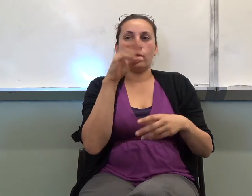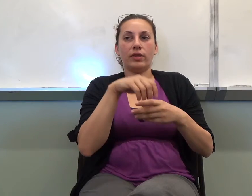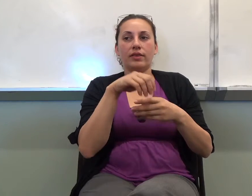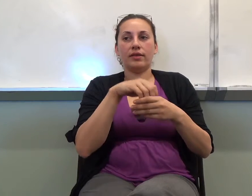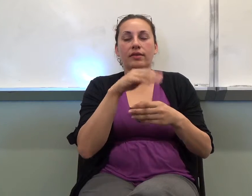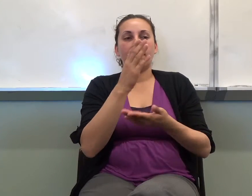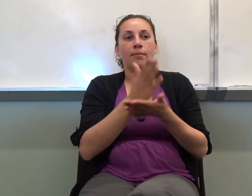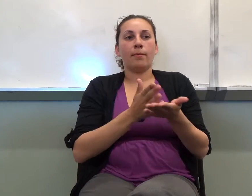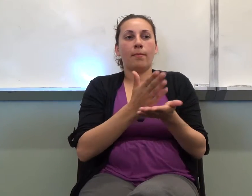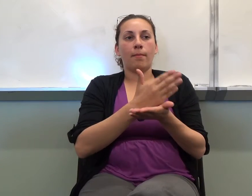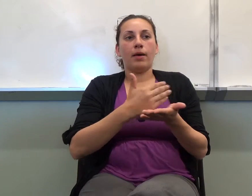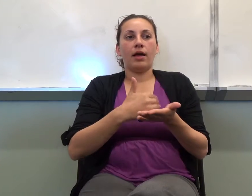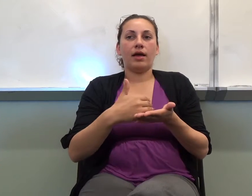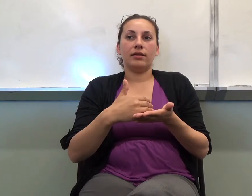circle.